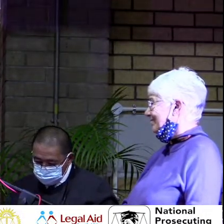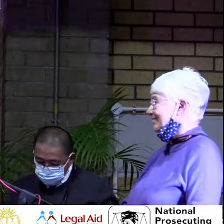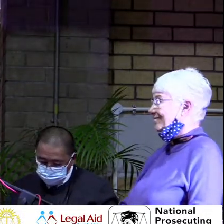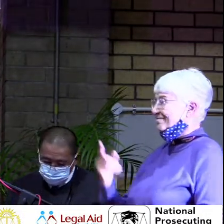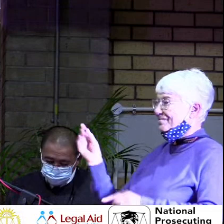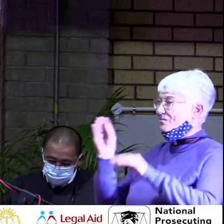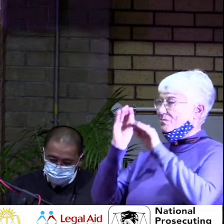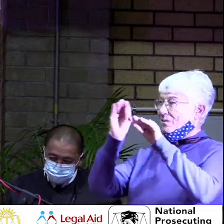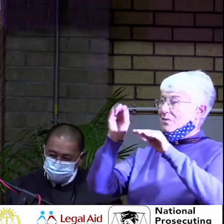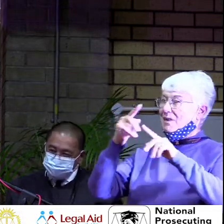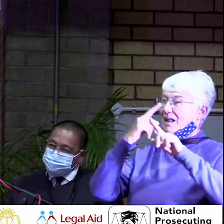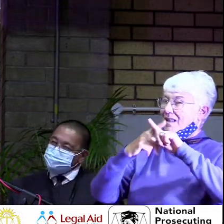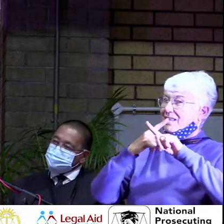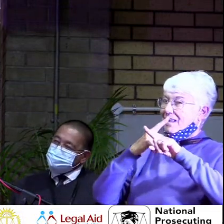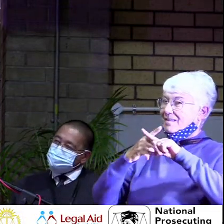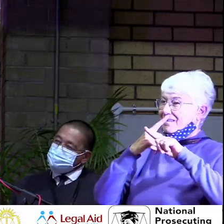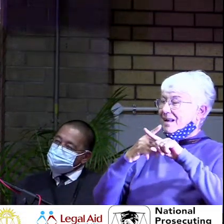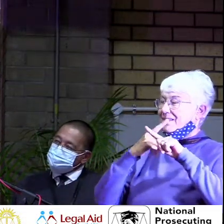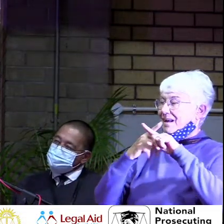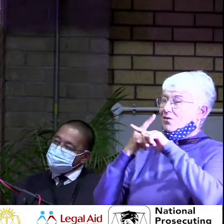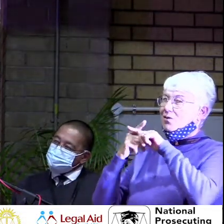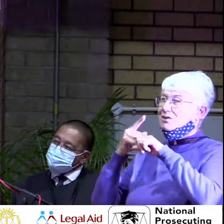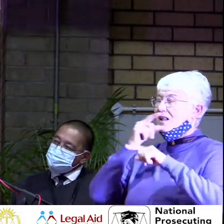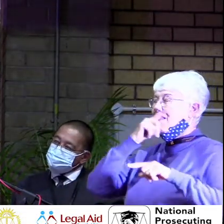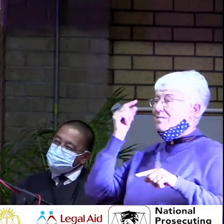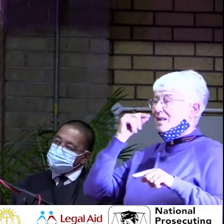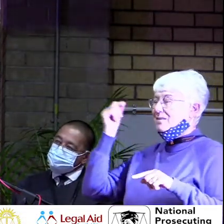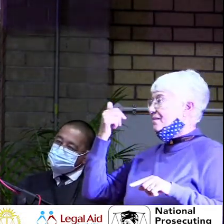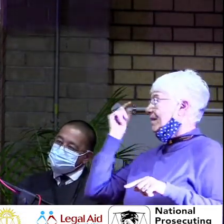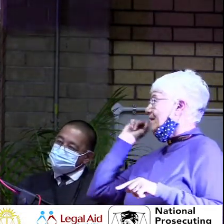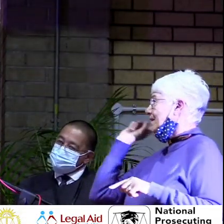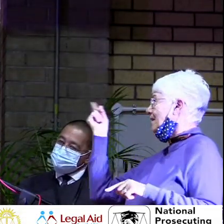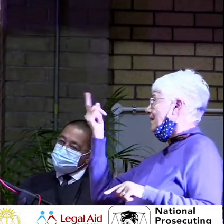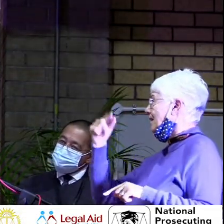ziphela ne interpreters zethu.